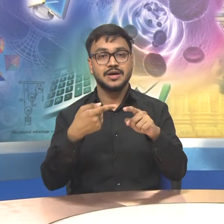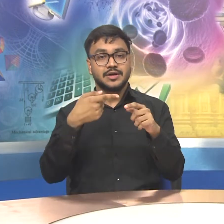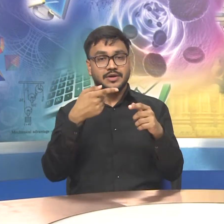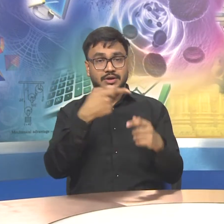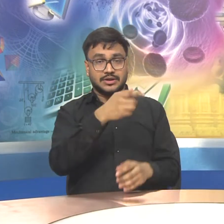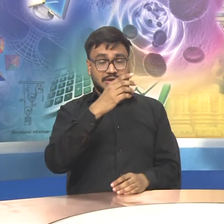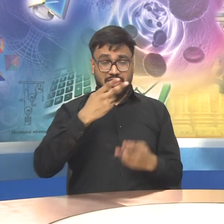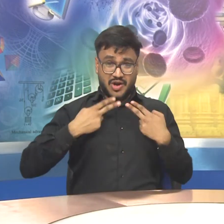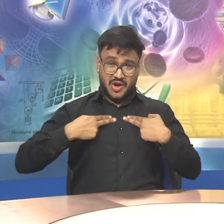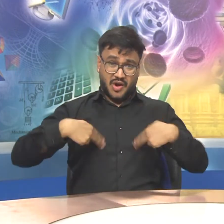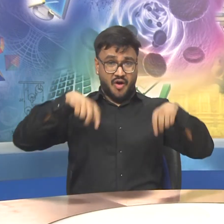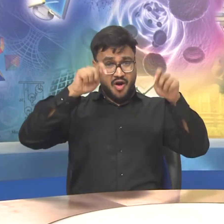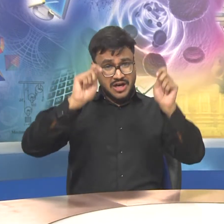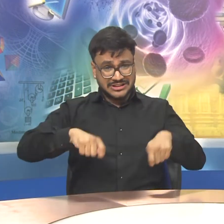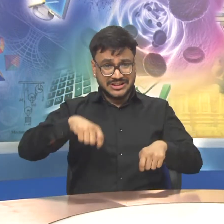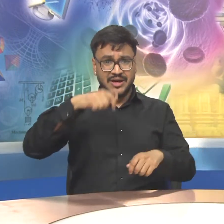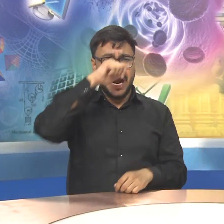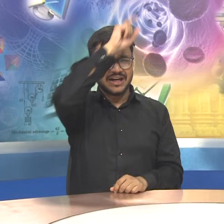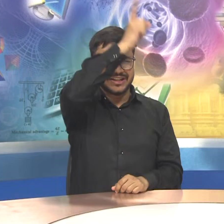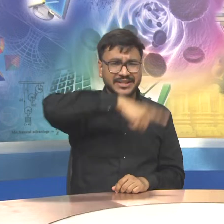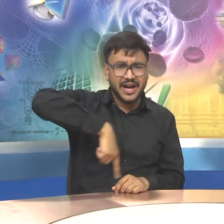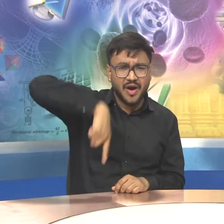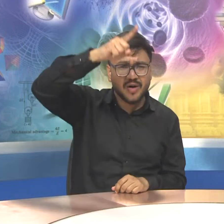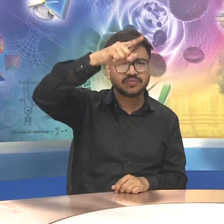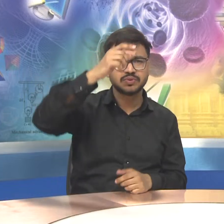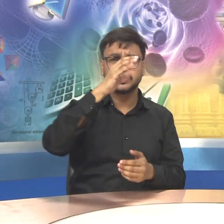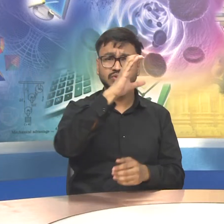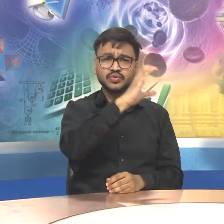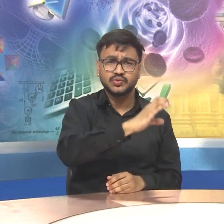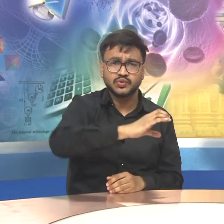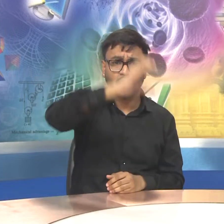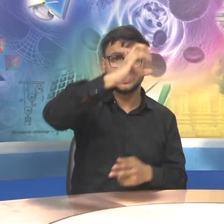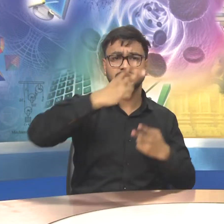Now we will look what is tenure.